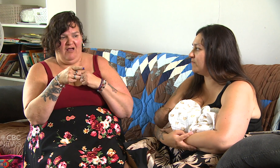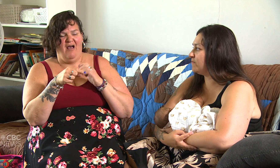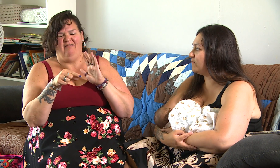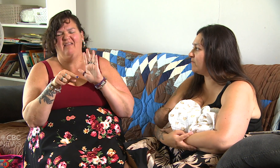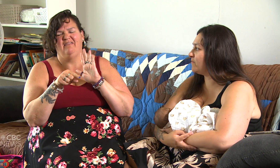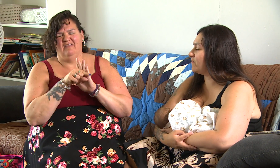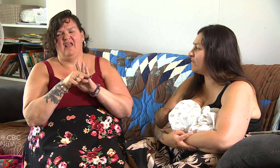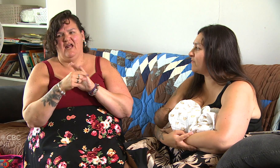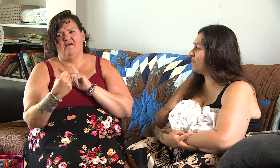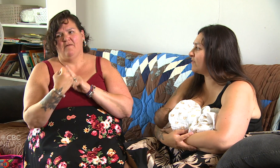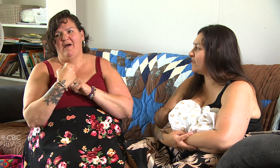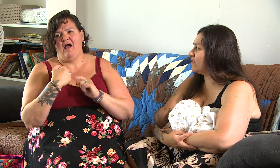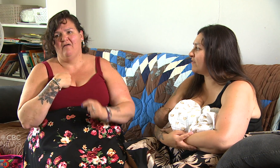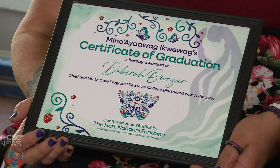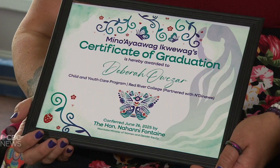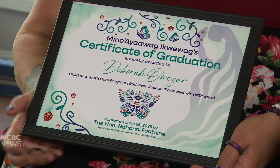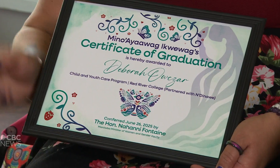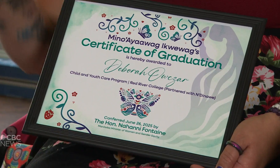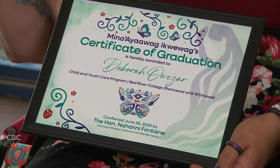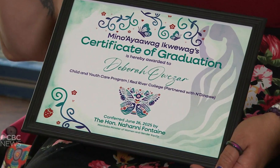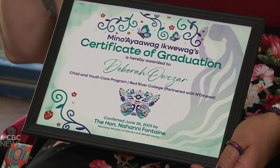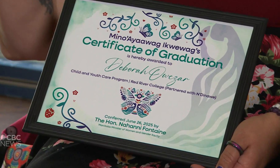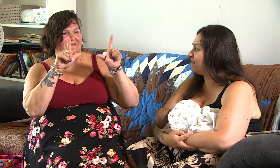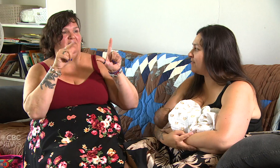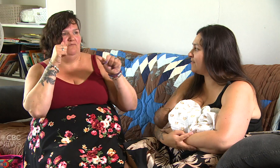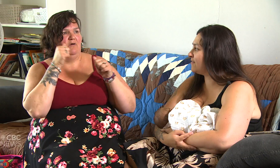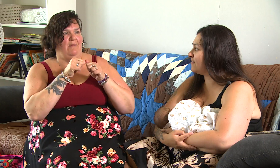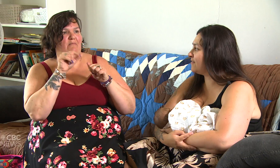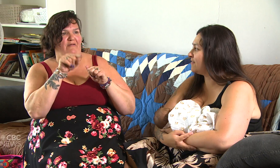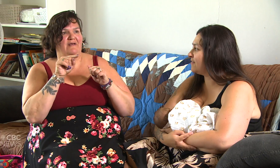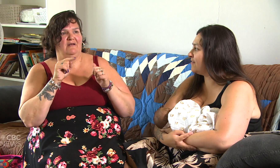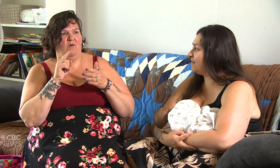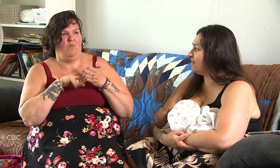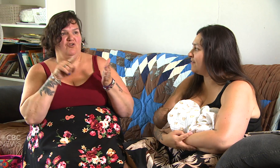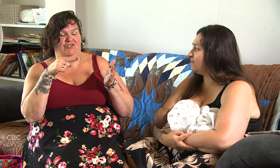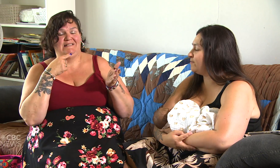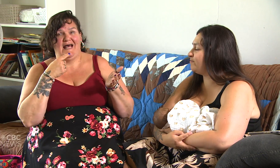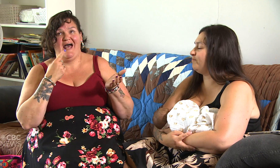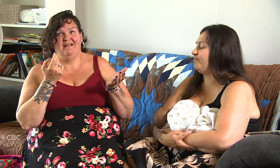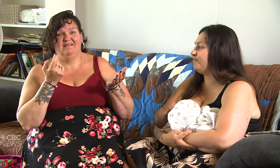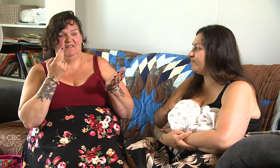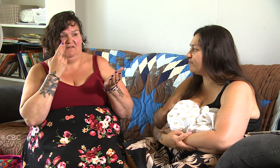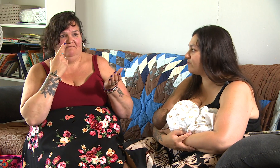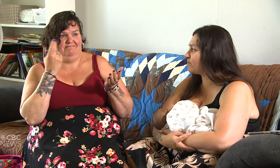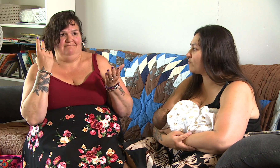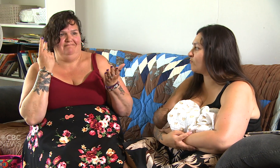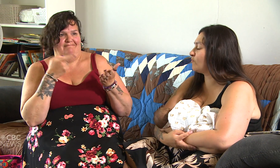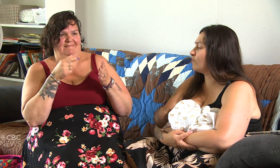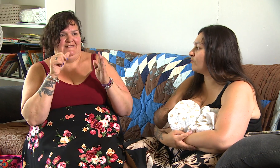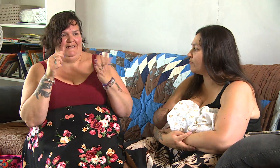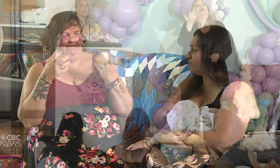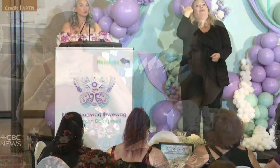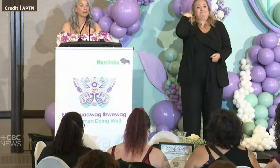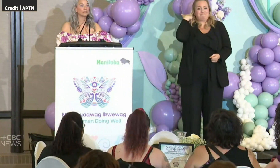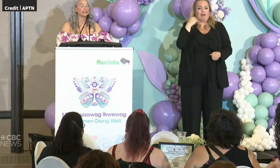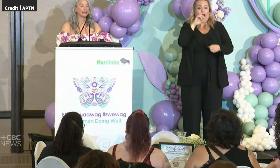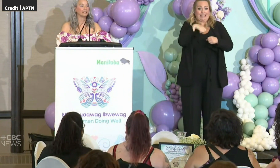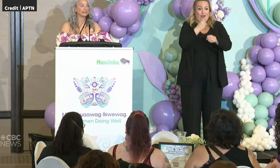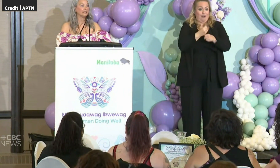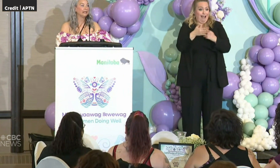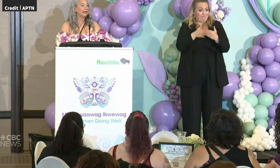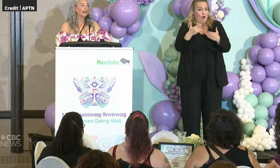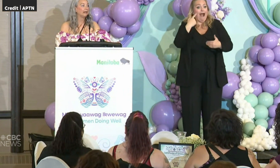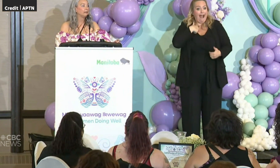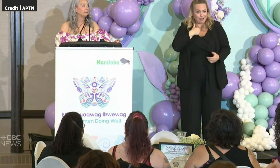completely ruined. Like, I got it from this event. Now when I look at it, it's associated with these negative memories, not with my accomplishment. That's because of